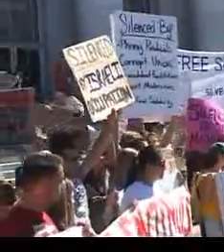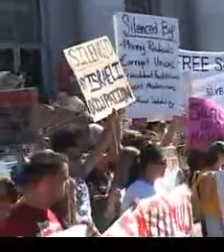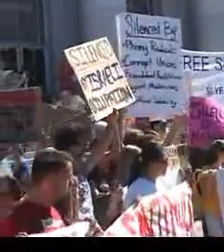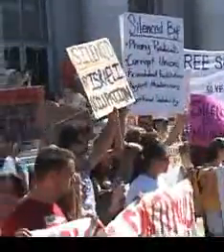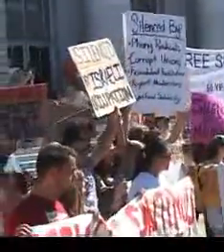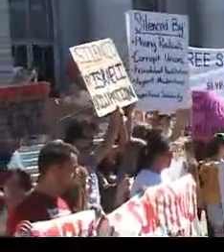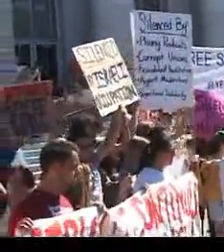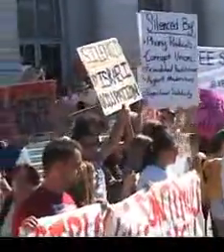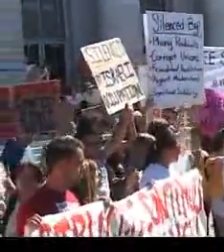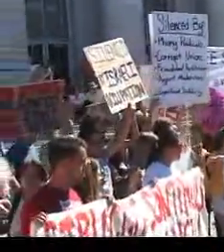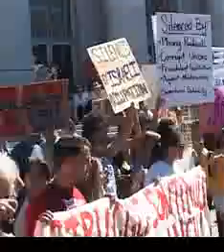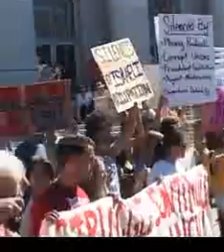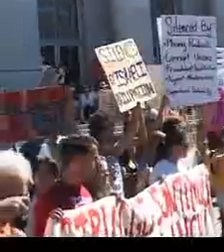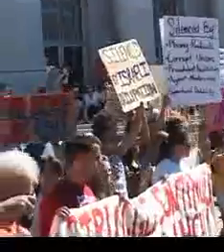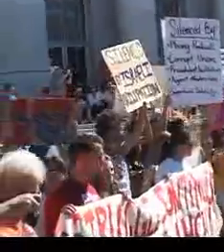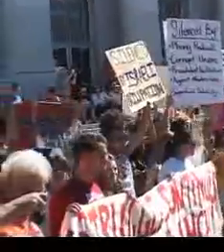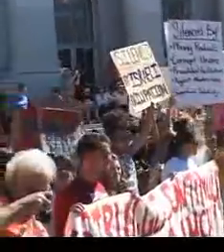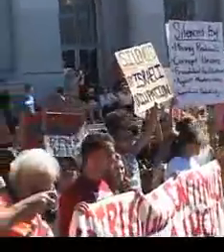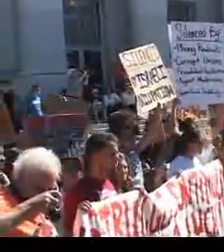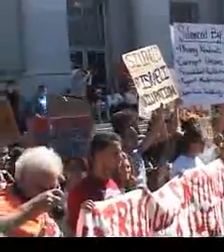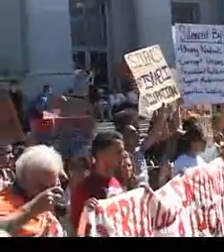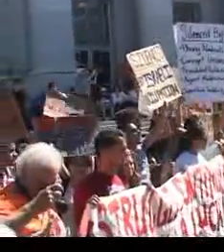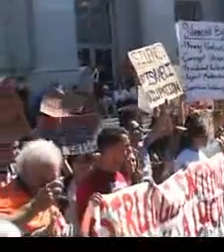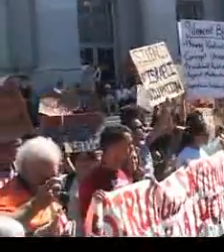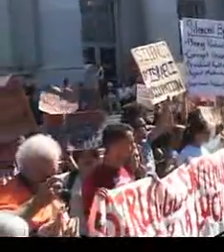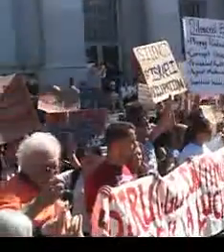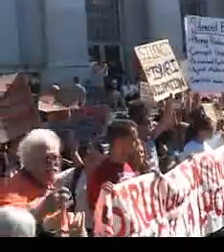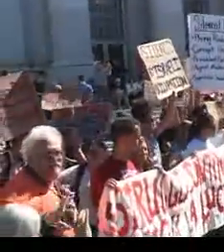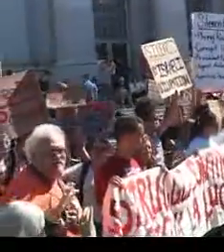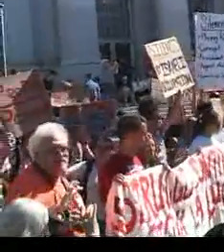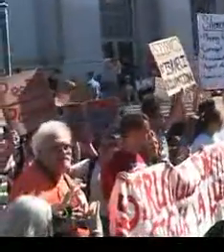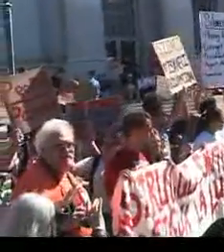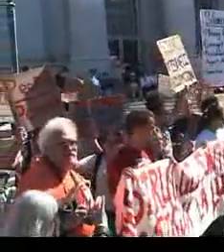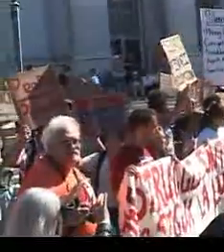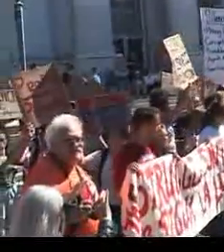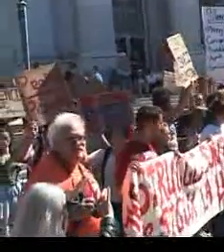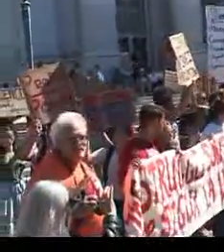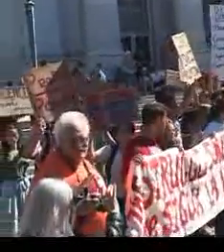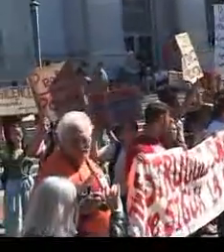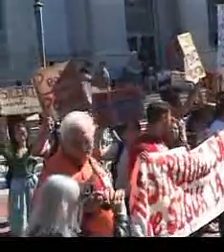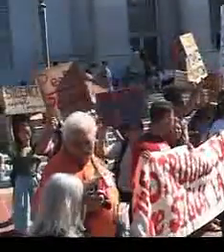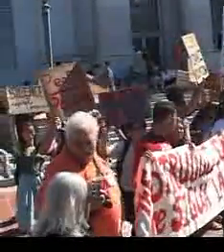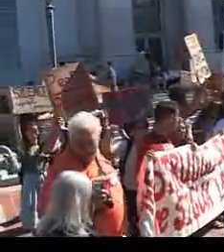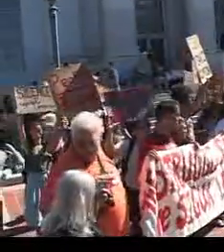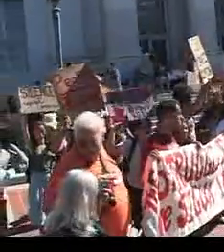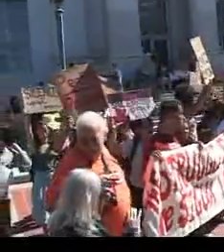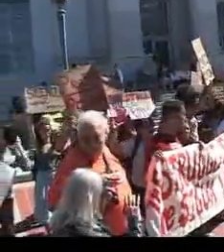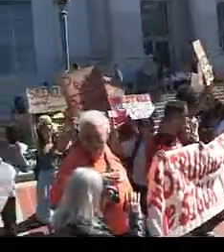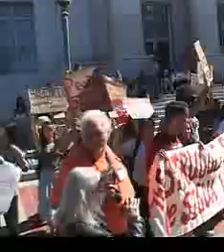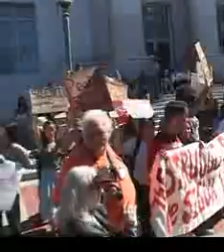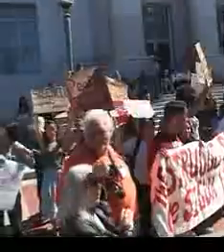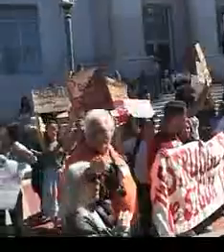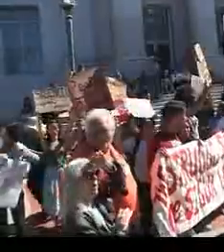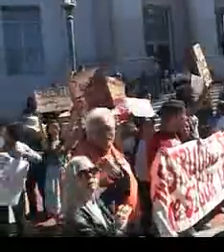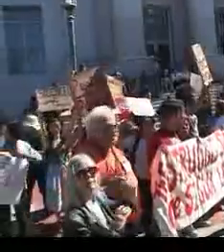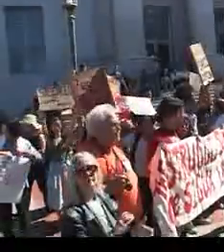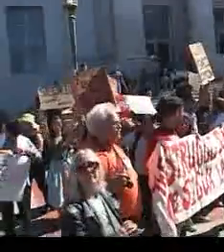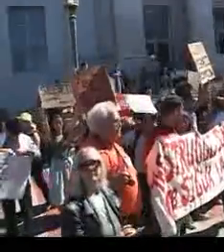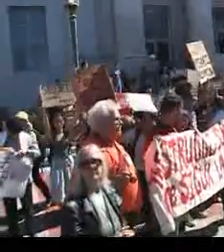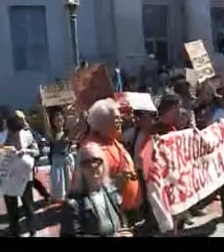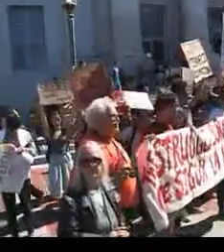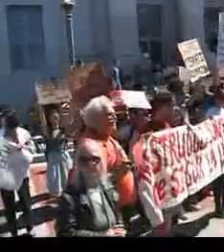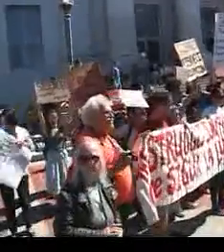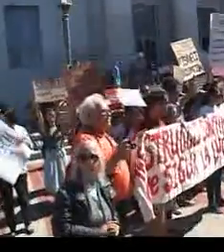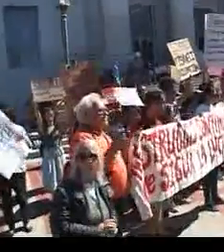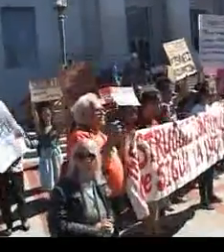very critical student body. And because we are so smart and critical, I want us to look at why we talk about the free speech